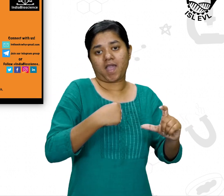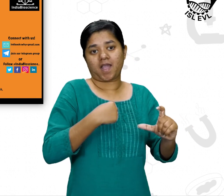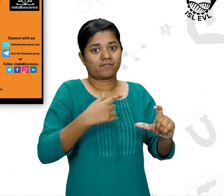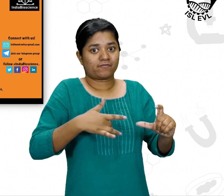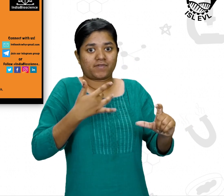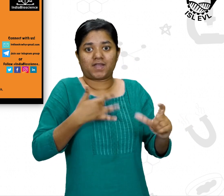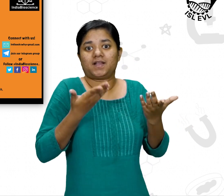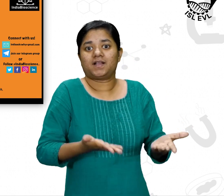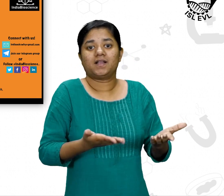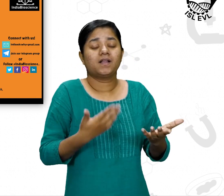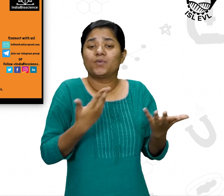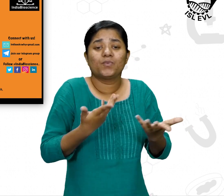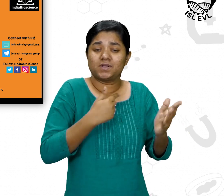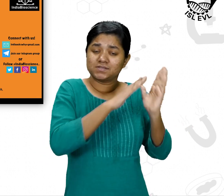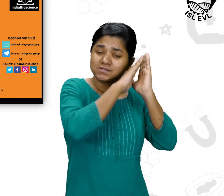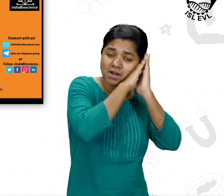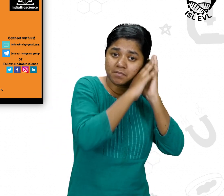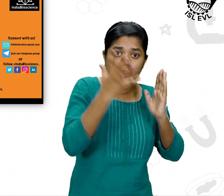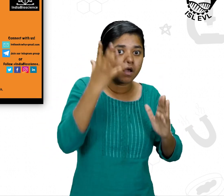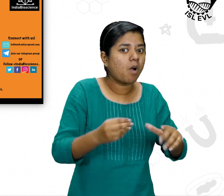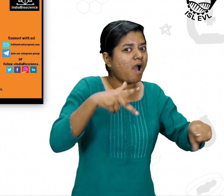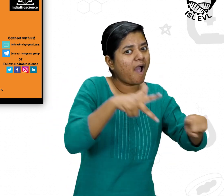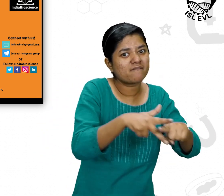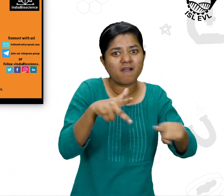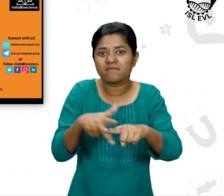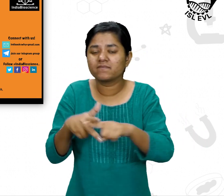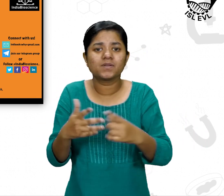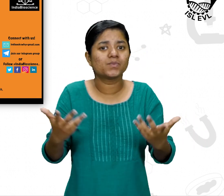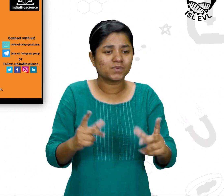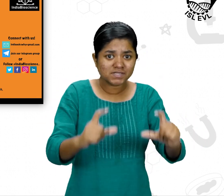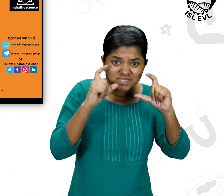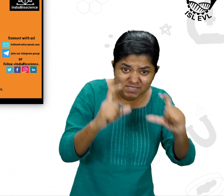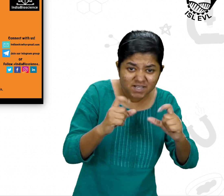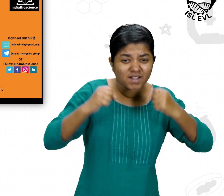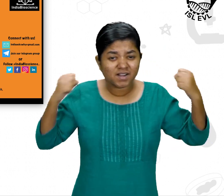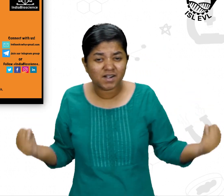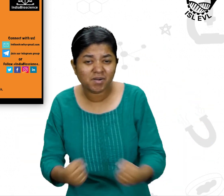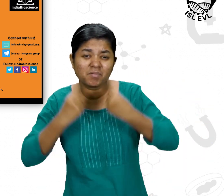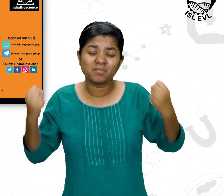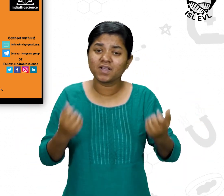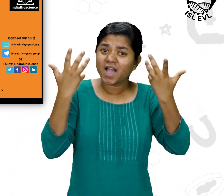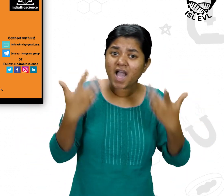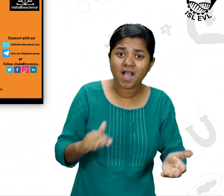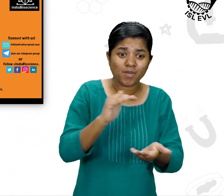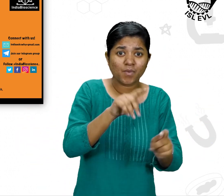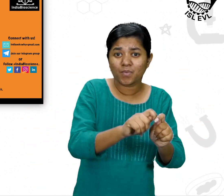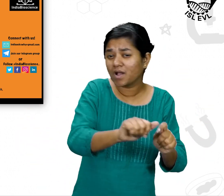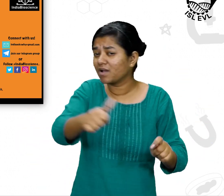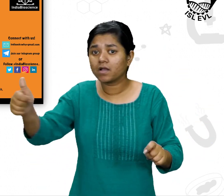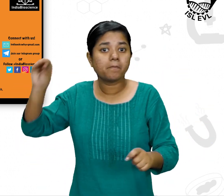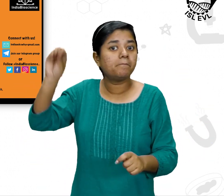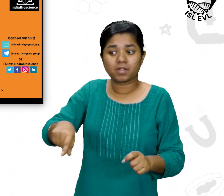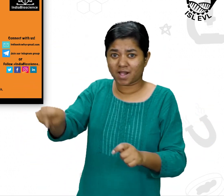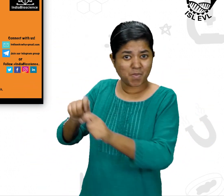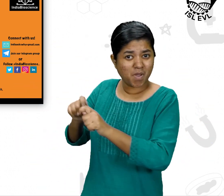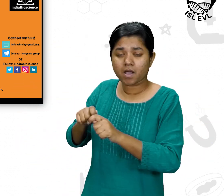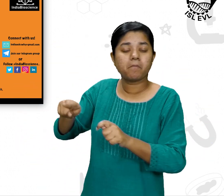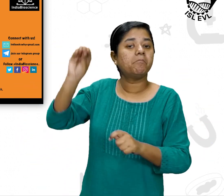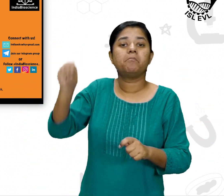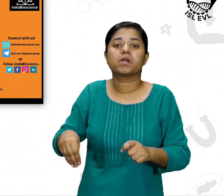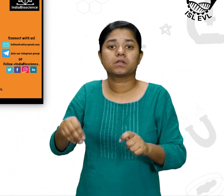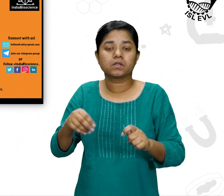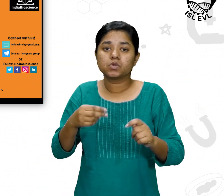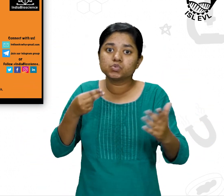Branching out a little bit, you use rats to study these emotions, let's say. But the way rats sort